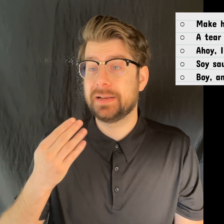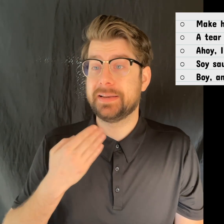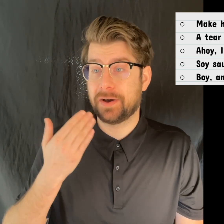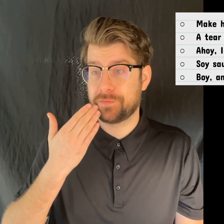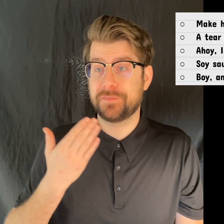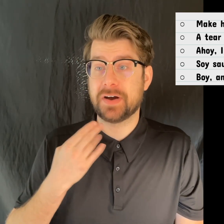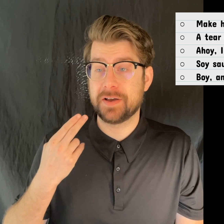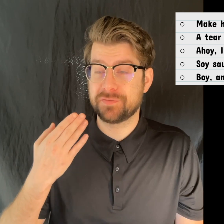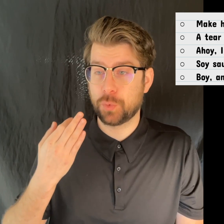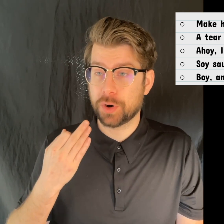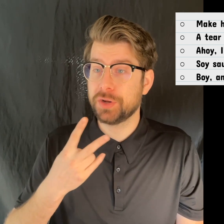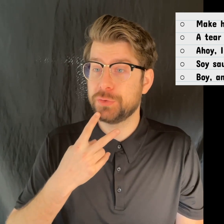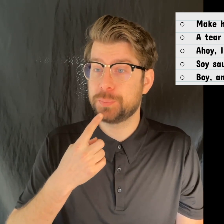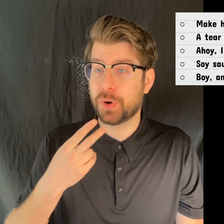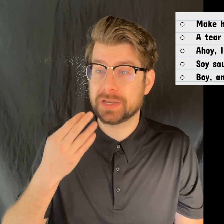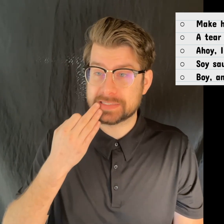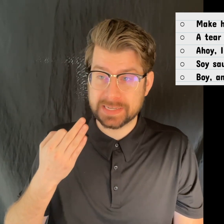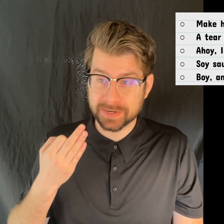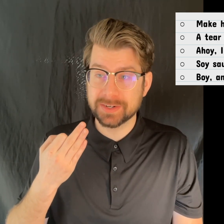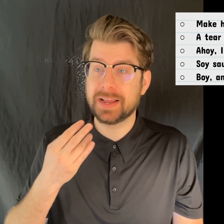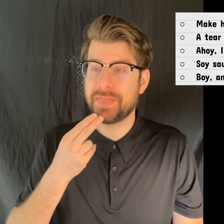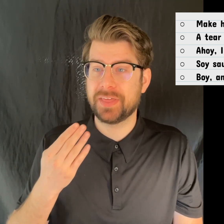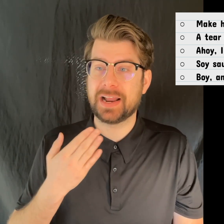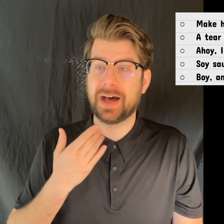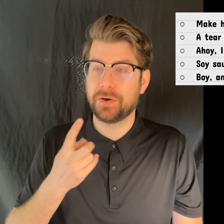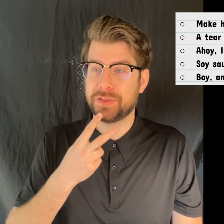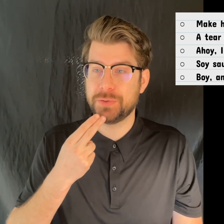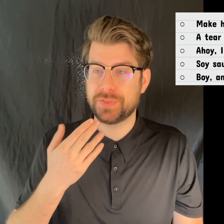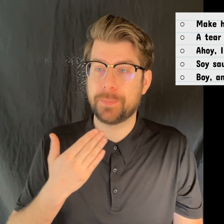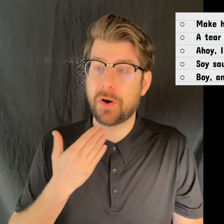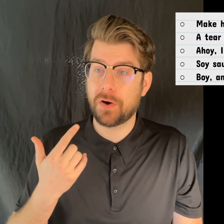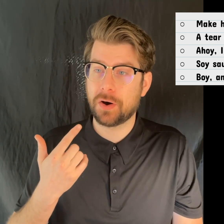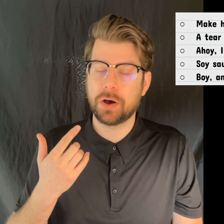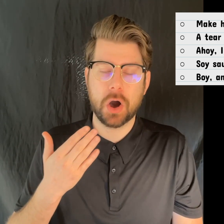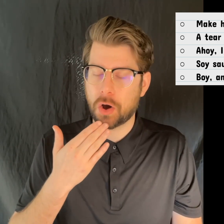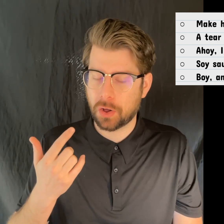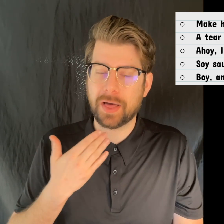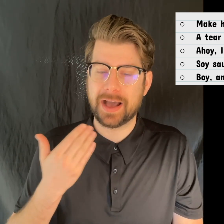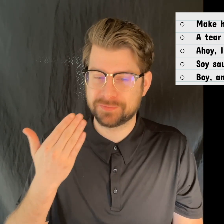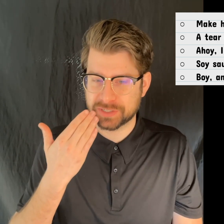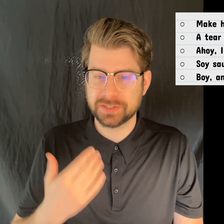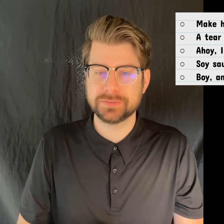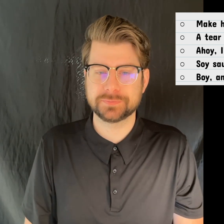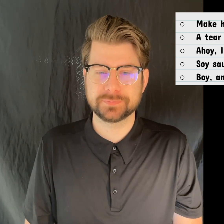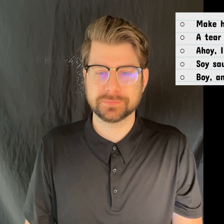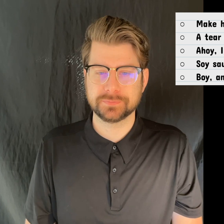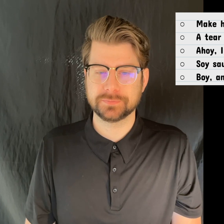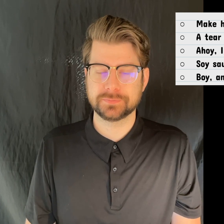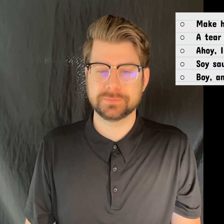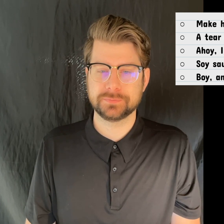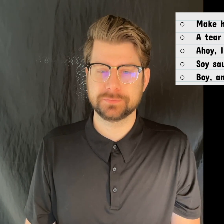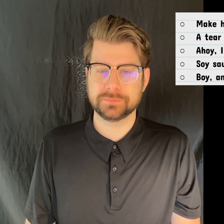Now for 5 more, you pause here and then I'll cue them all after.